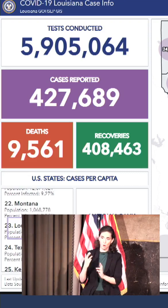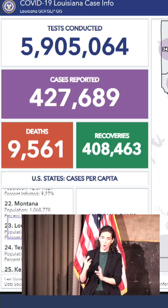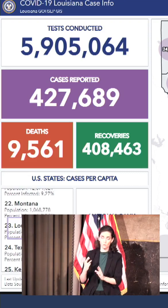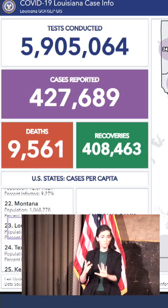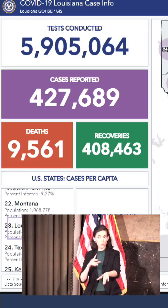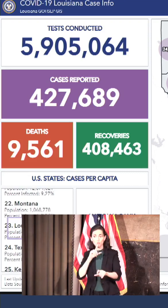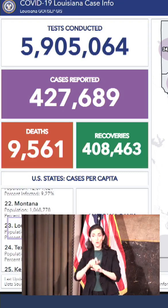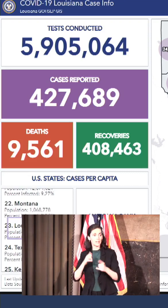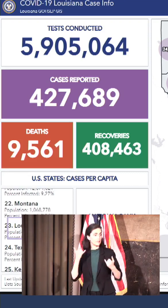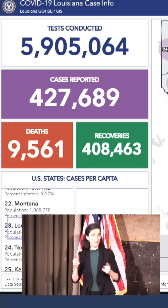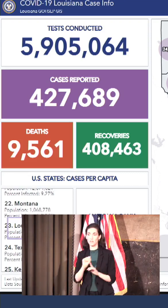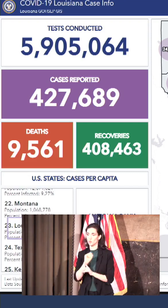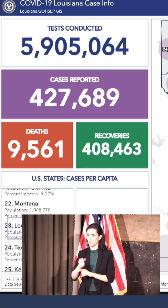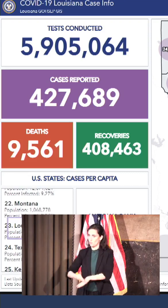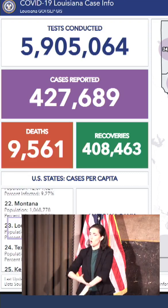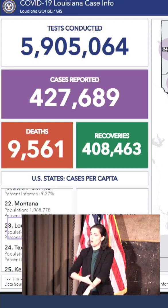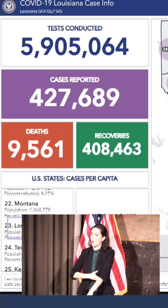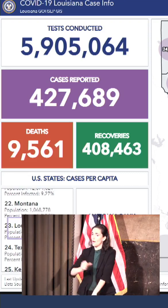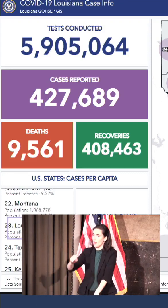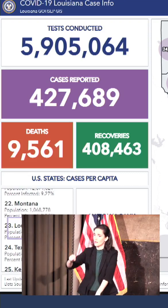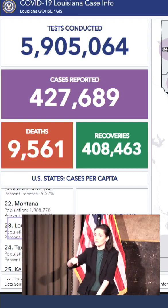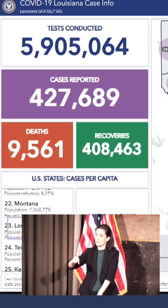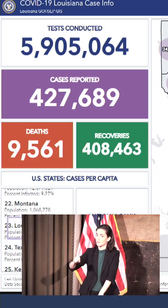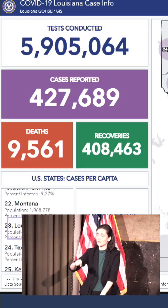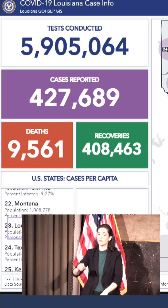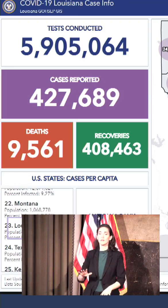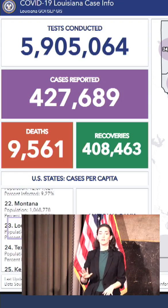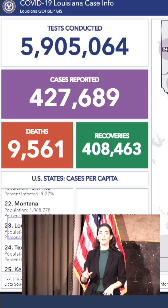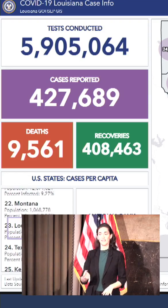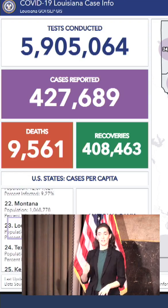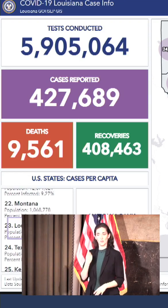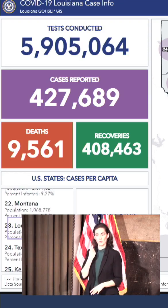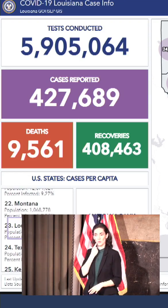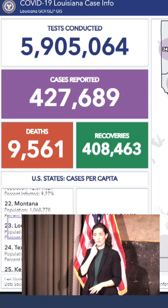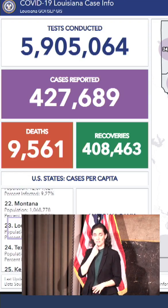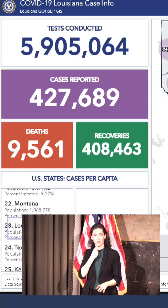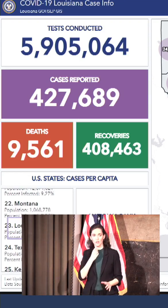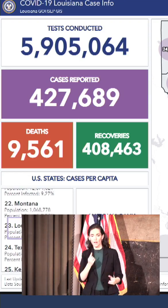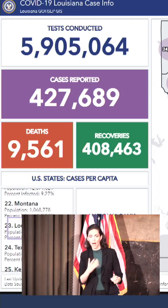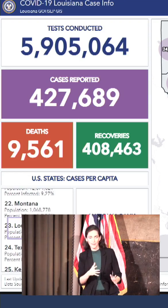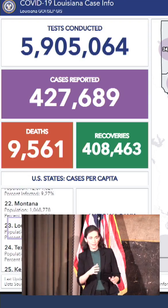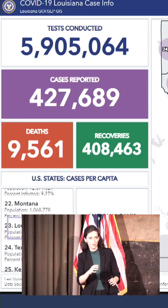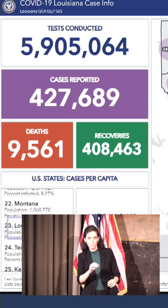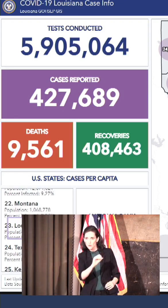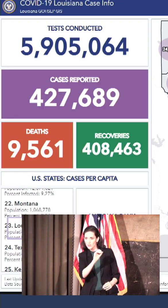right direction at presently. The most recent positivity number for the state is